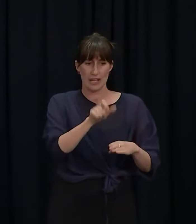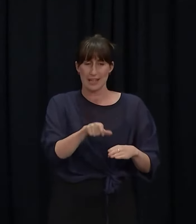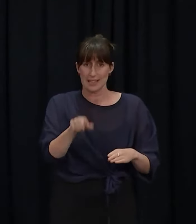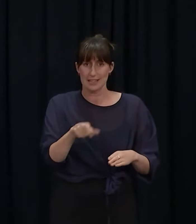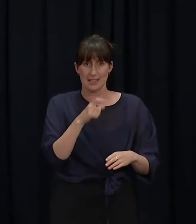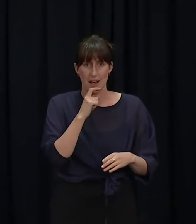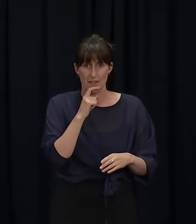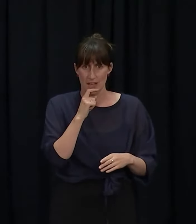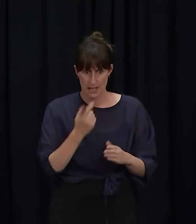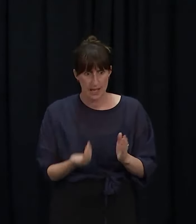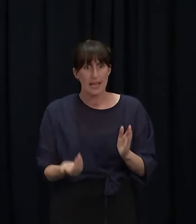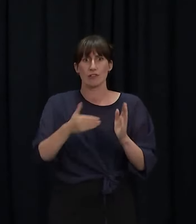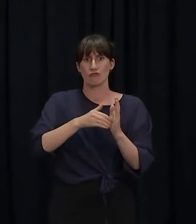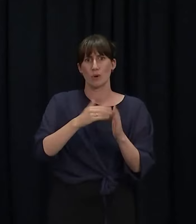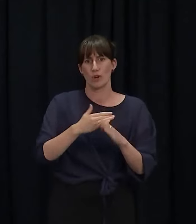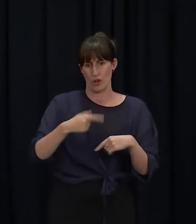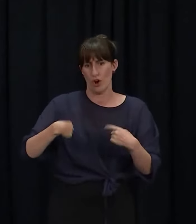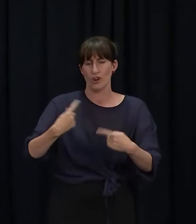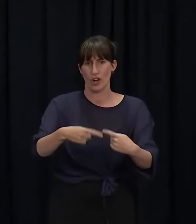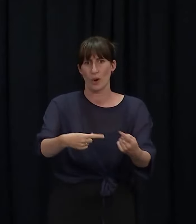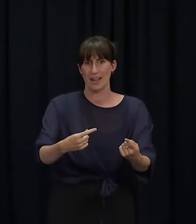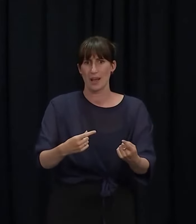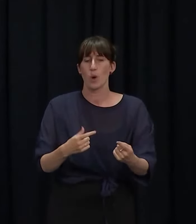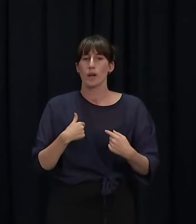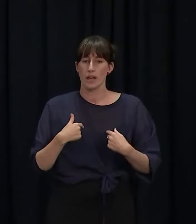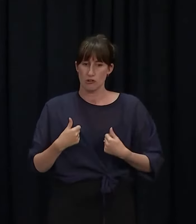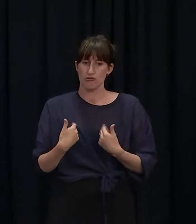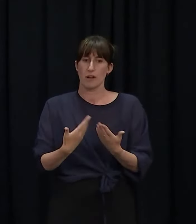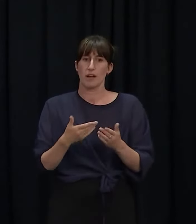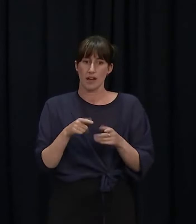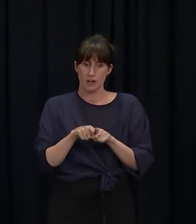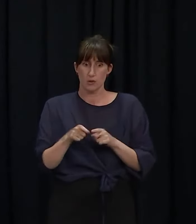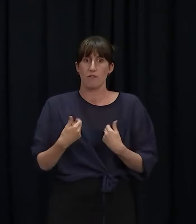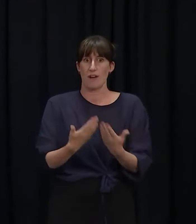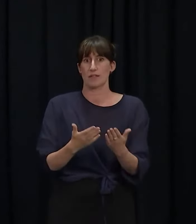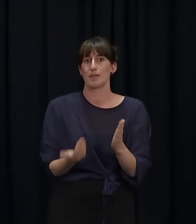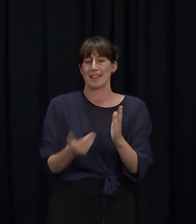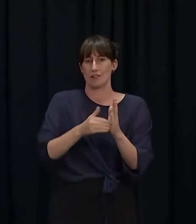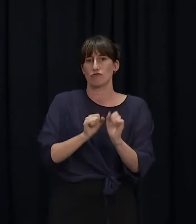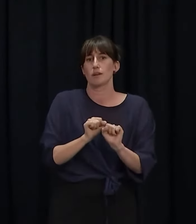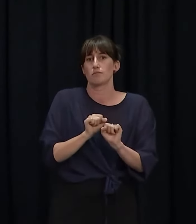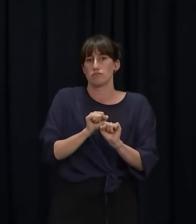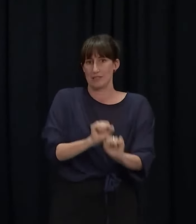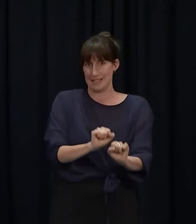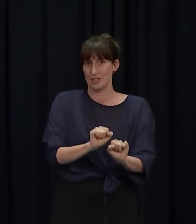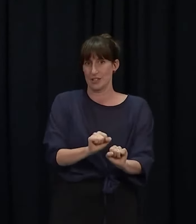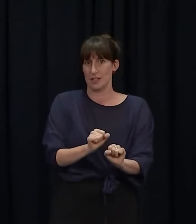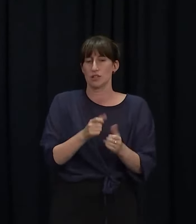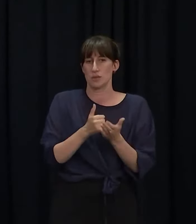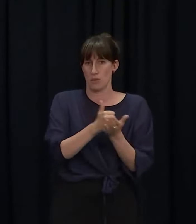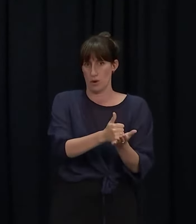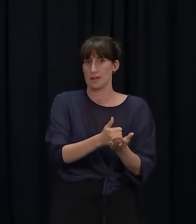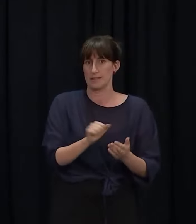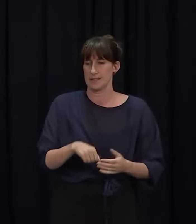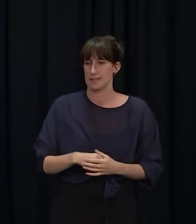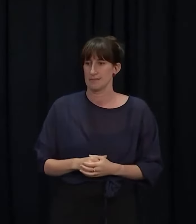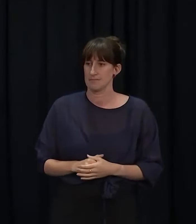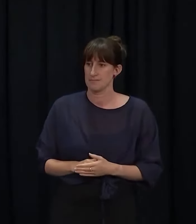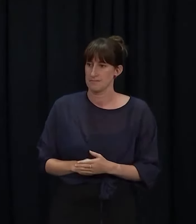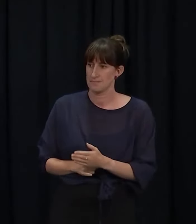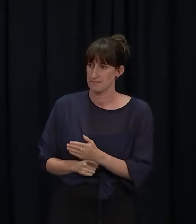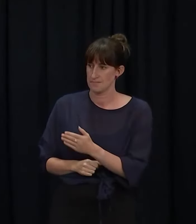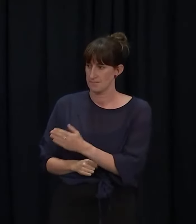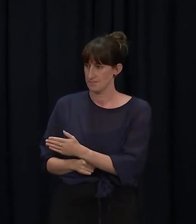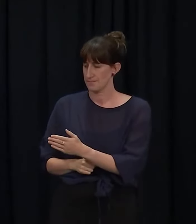them as much protection as possible, and we are doing that. Would medical workers be if you don't mind, I did promise a front row, so yeah,